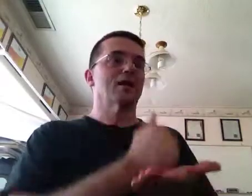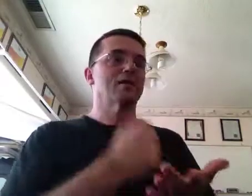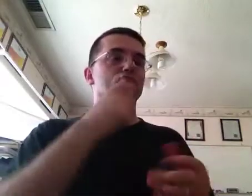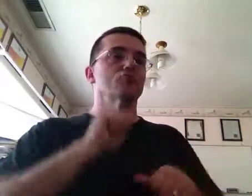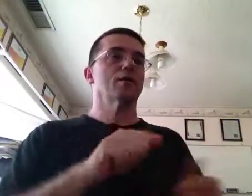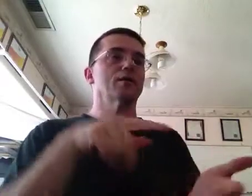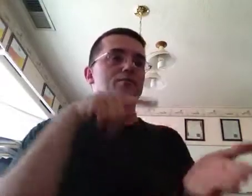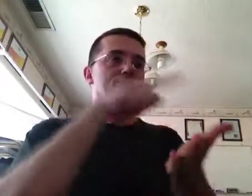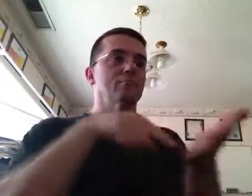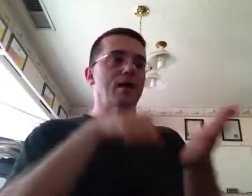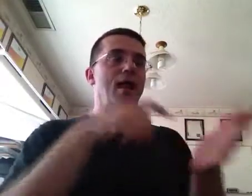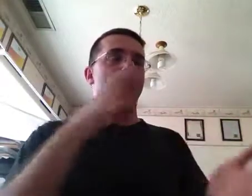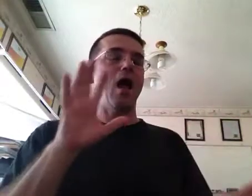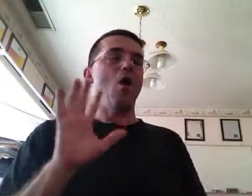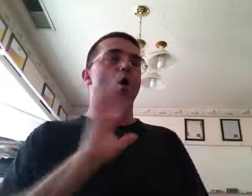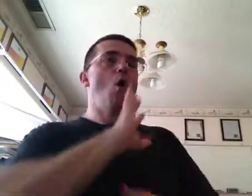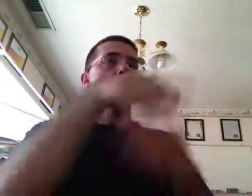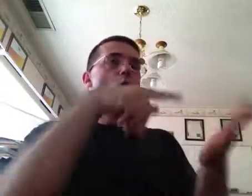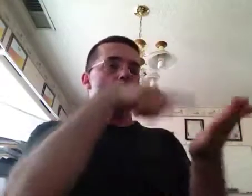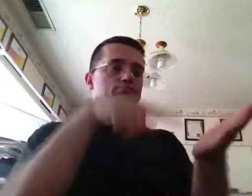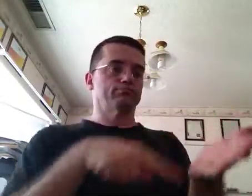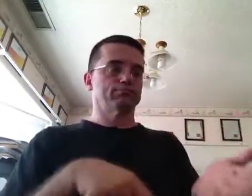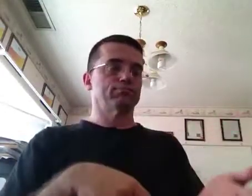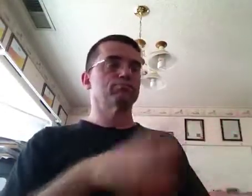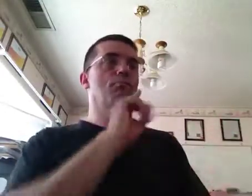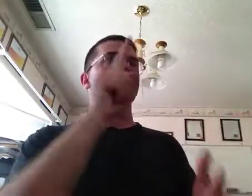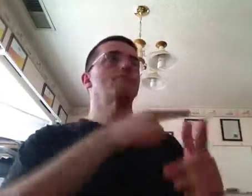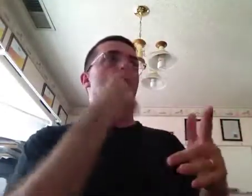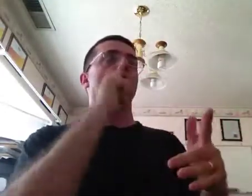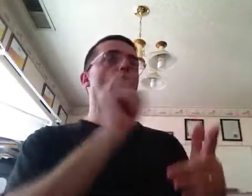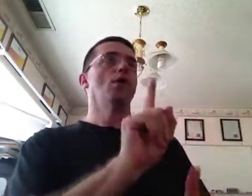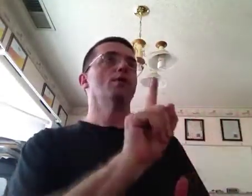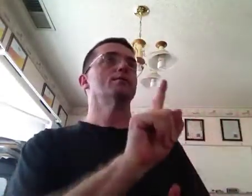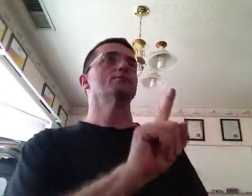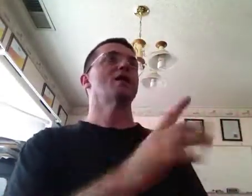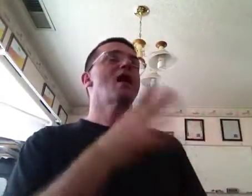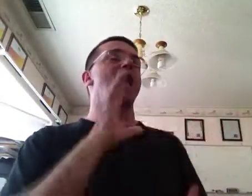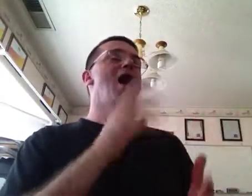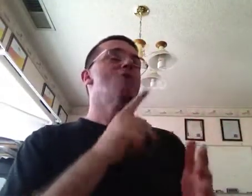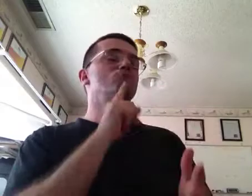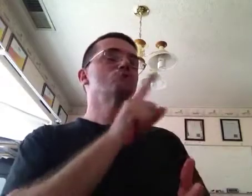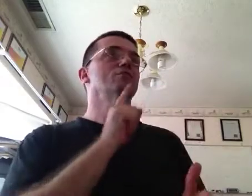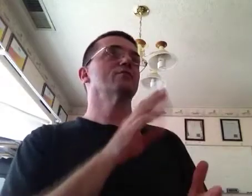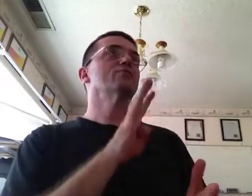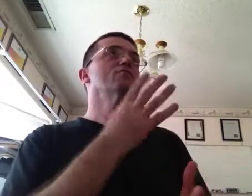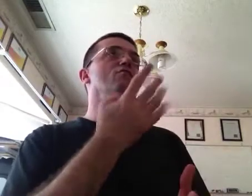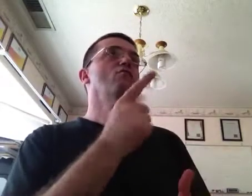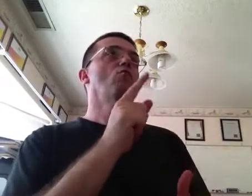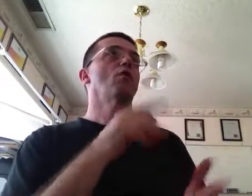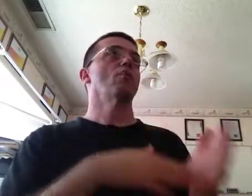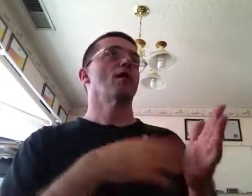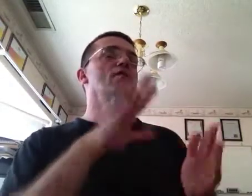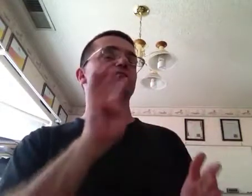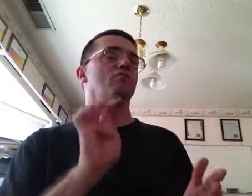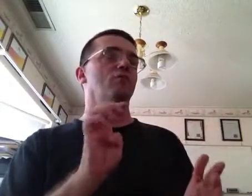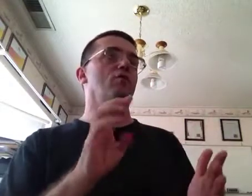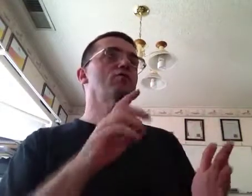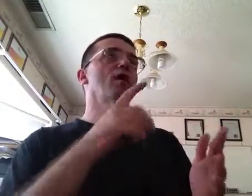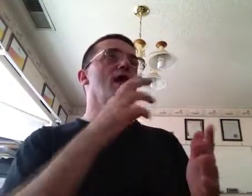one. And the original bill on it was about $1,400, and had some financial issues, so it went